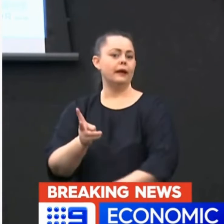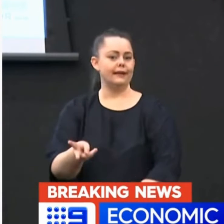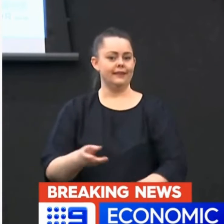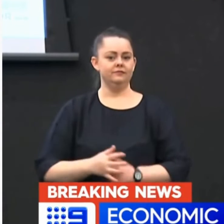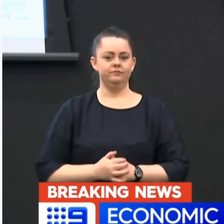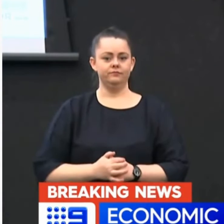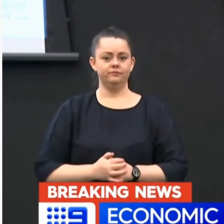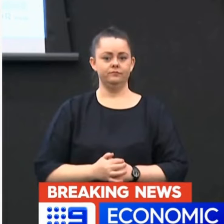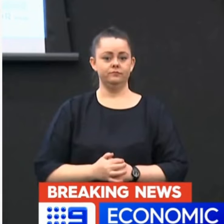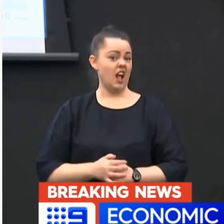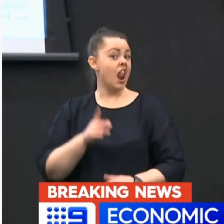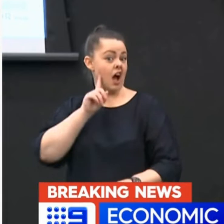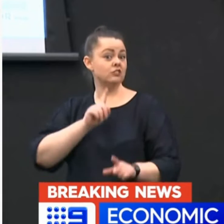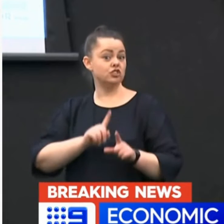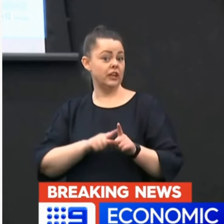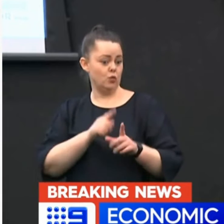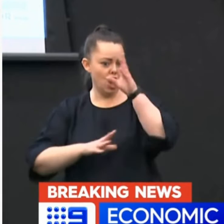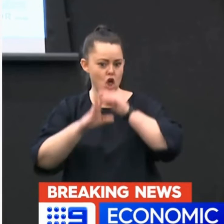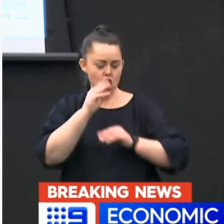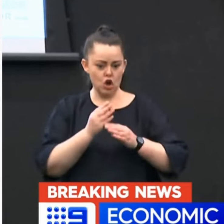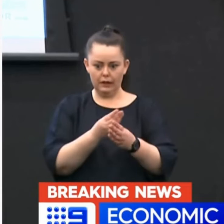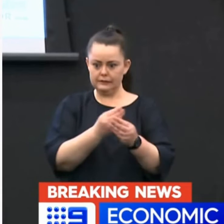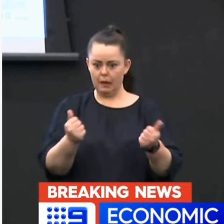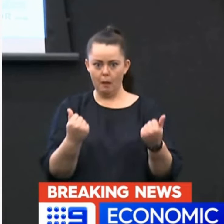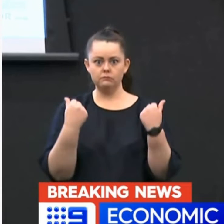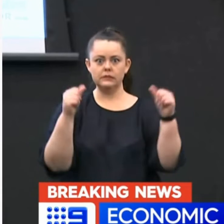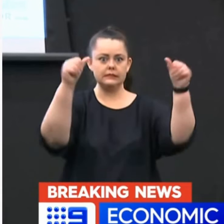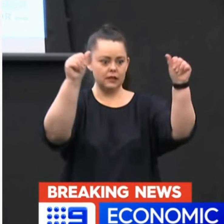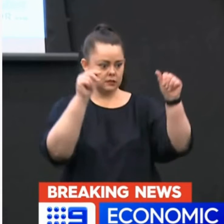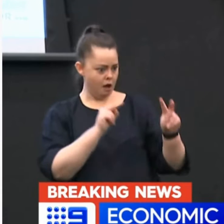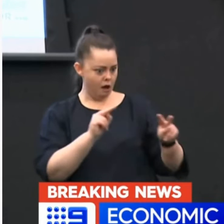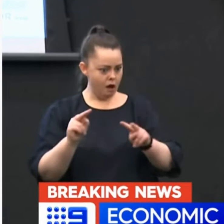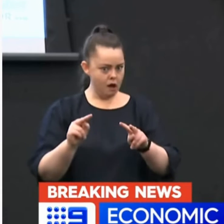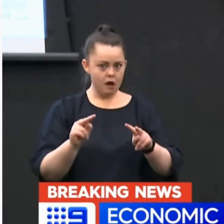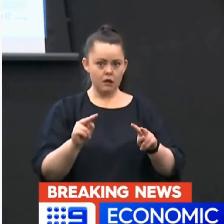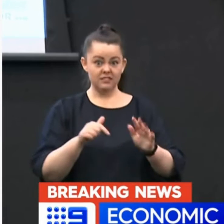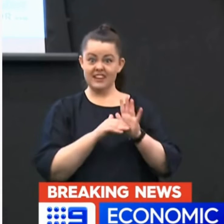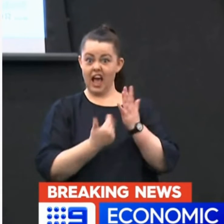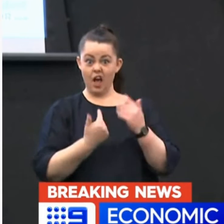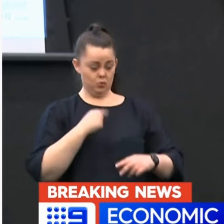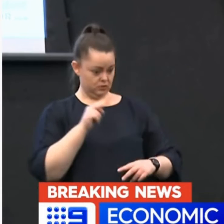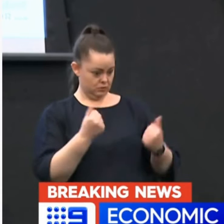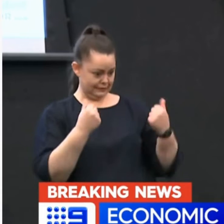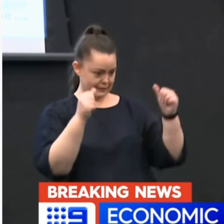work better than others. And when they worked, we have doubled down and invested even more.